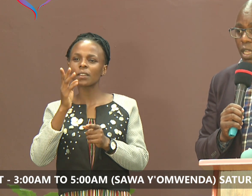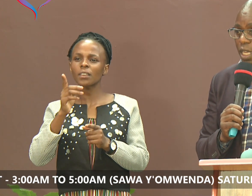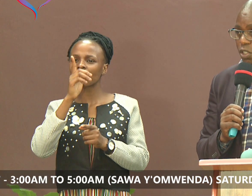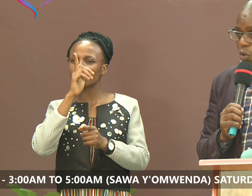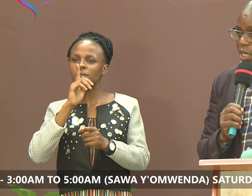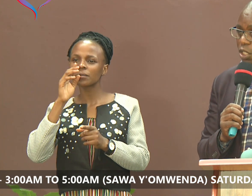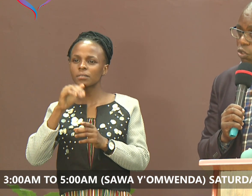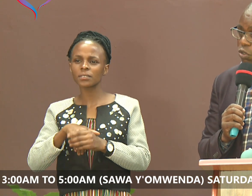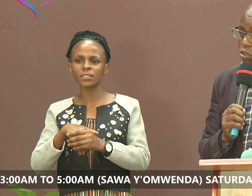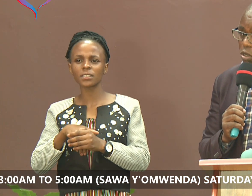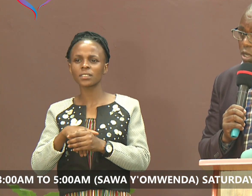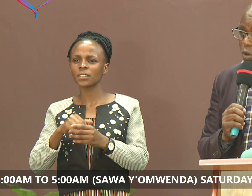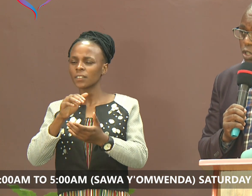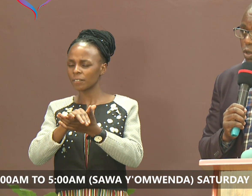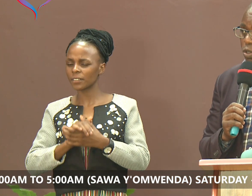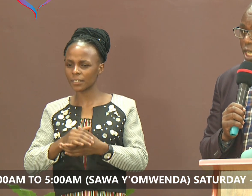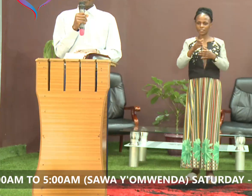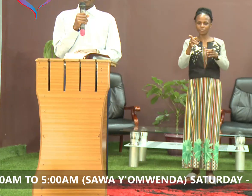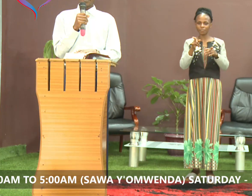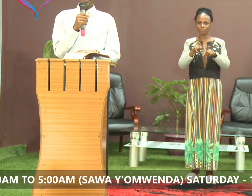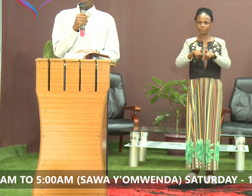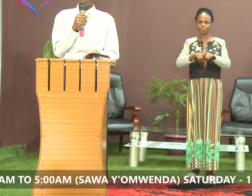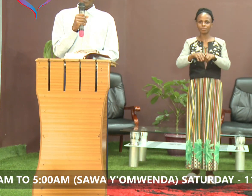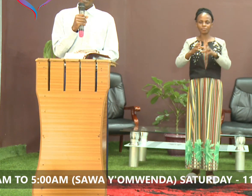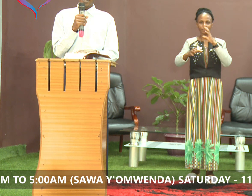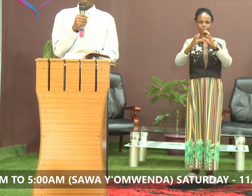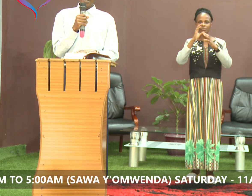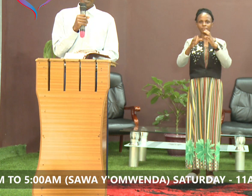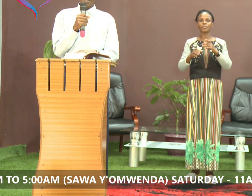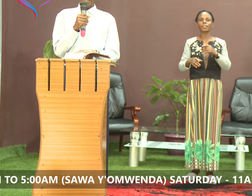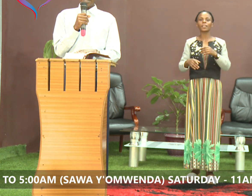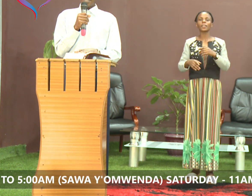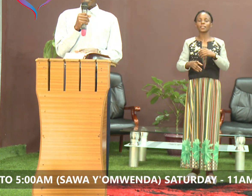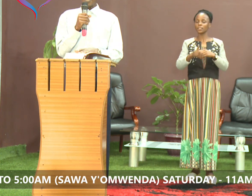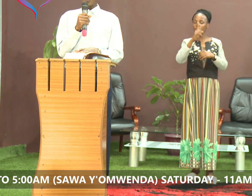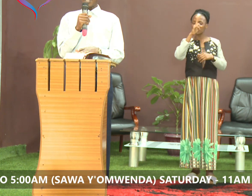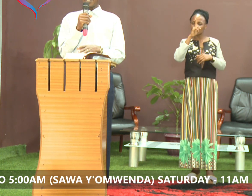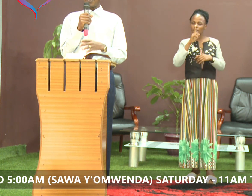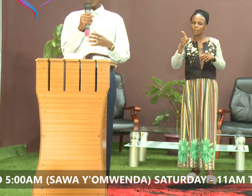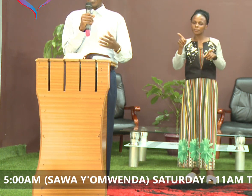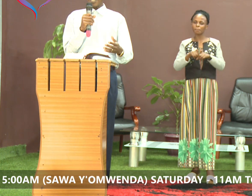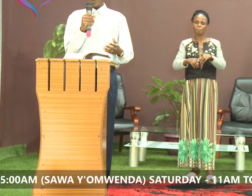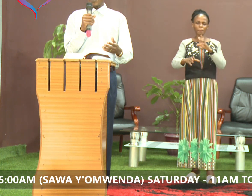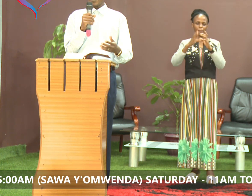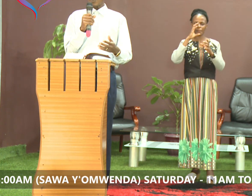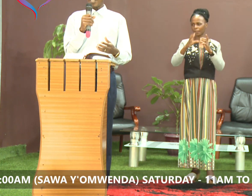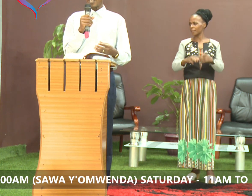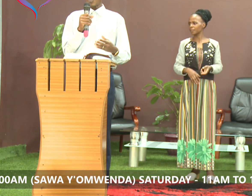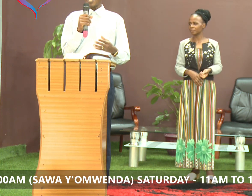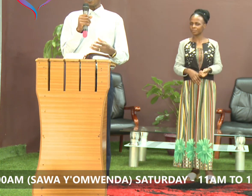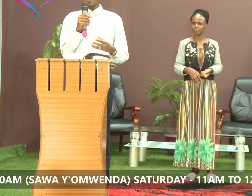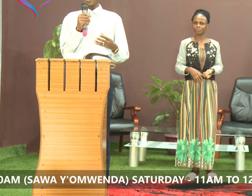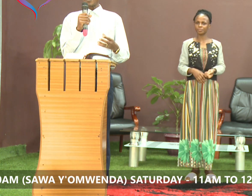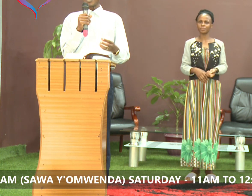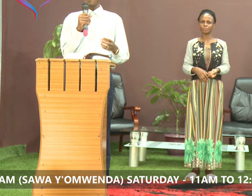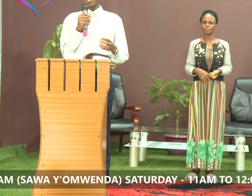okusirika? That is communication also. Mwenzo kwa nti osirise naye okusirika is communication. Is it by keeping quiet? Some people think when they keep